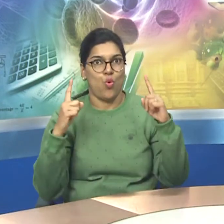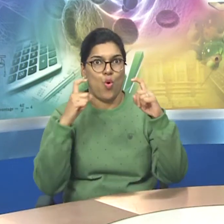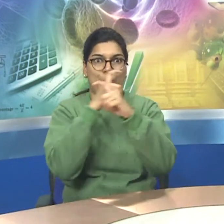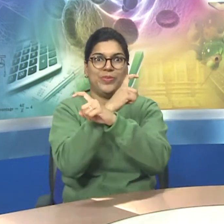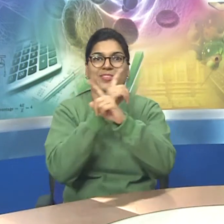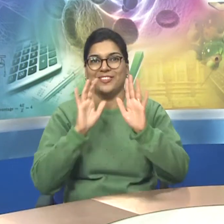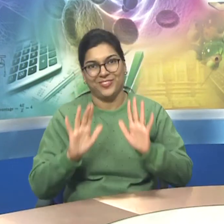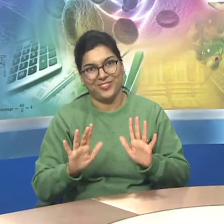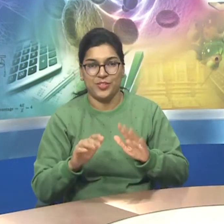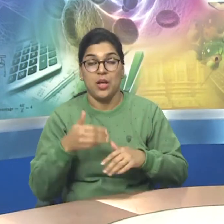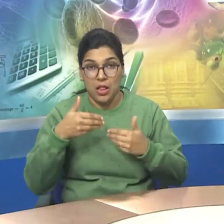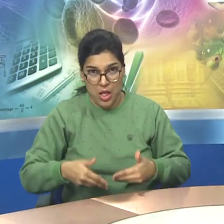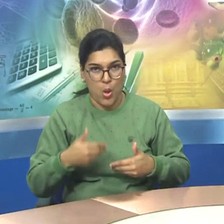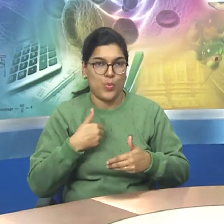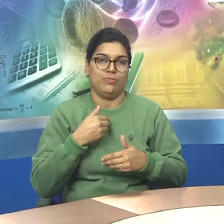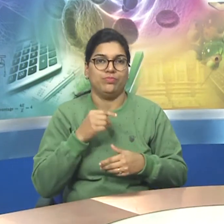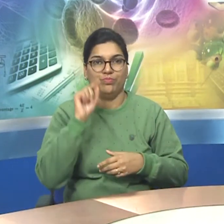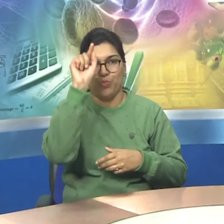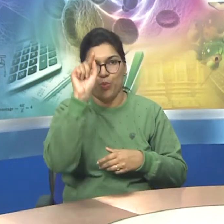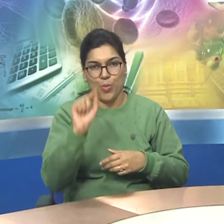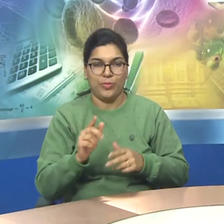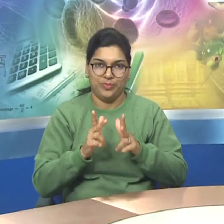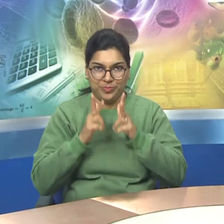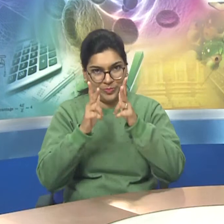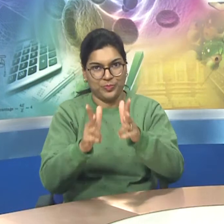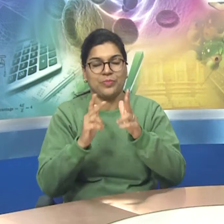So in poem, all these words are used.